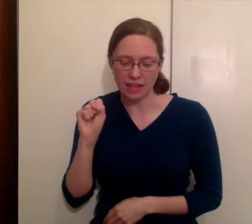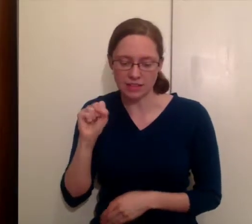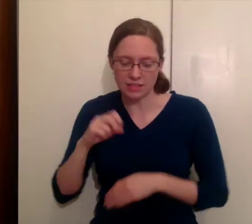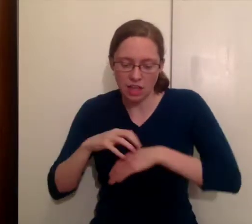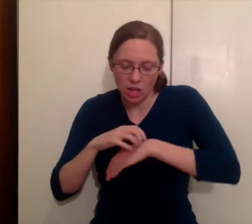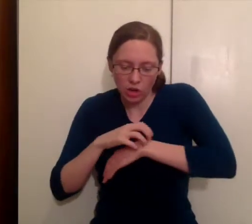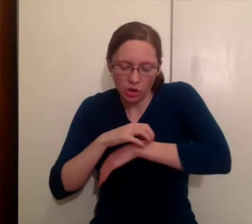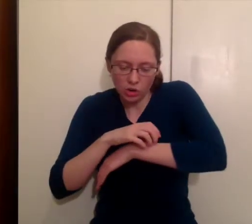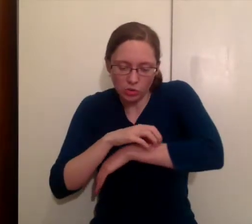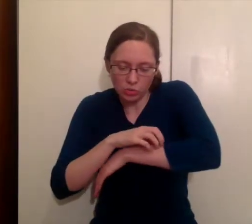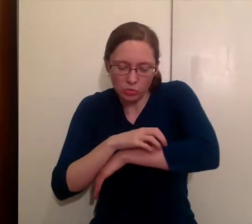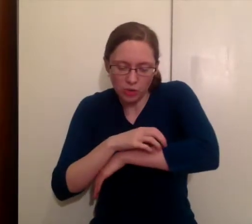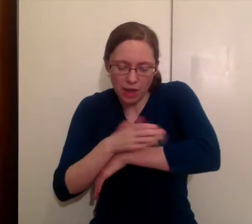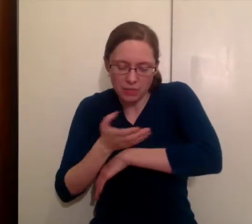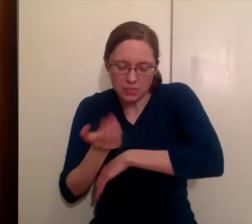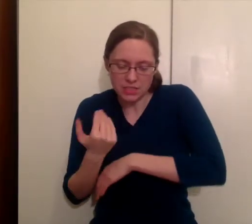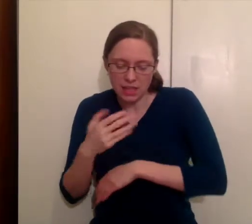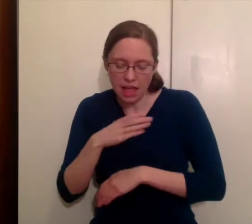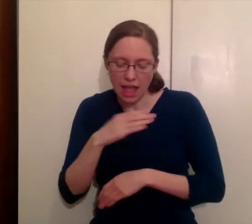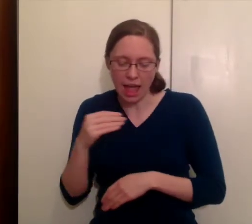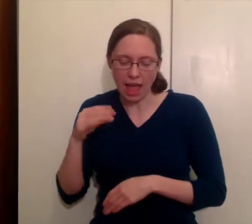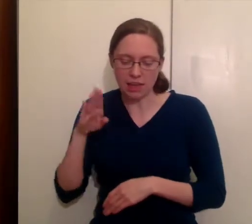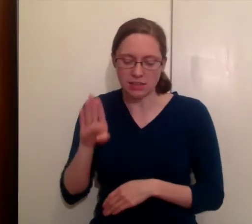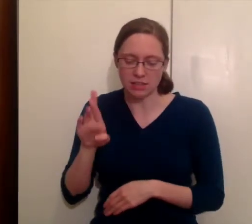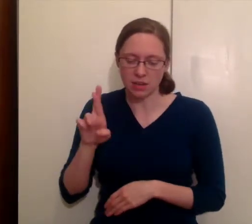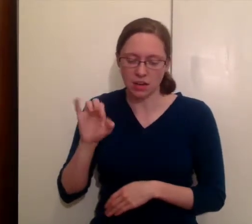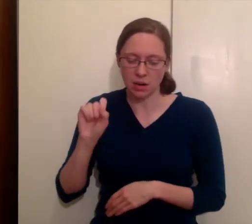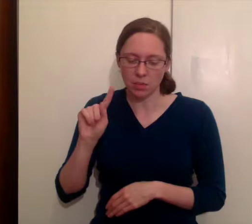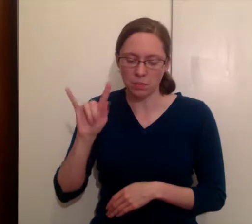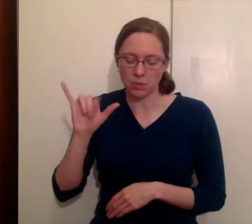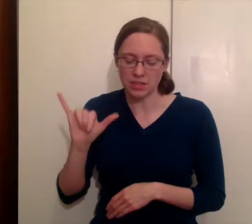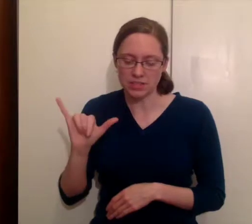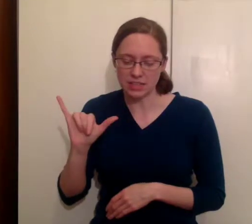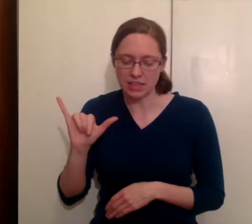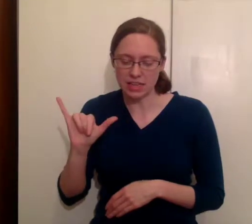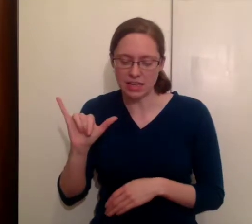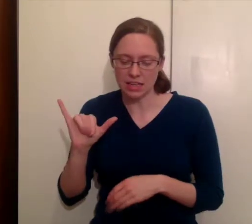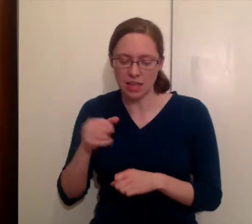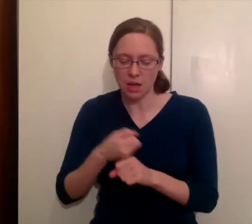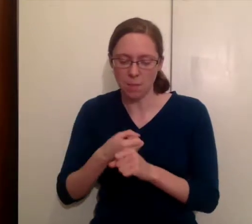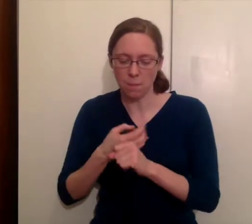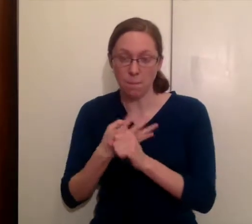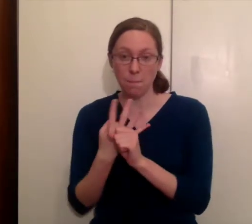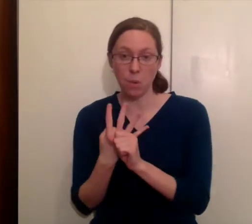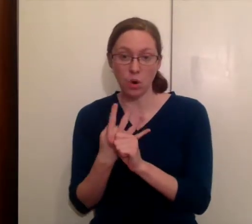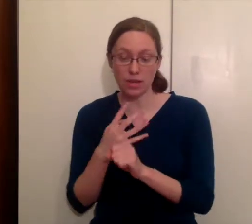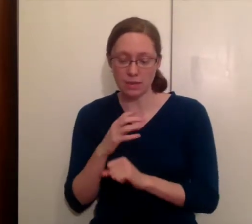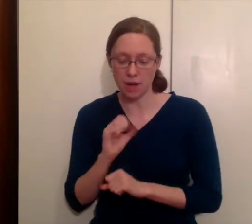Bobcats crept, and bristly